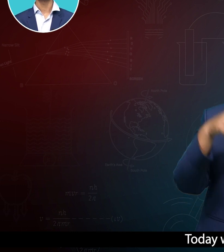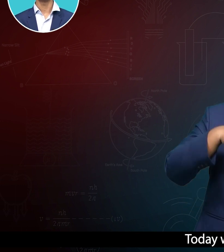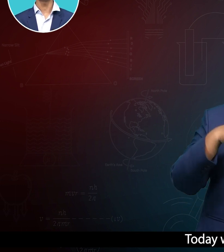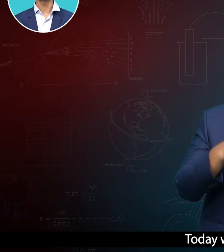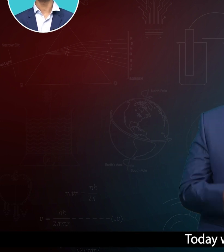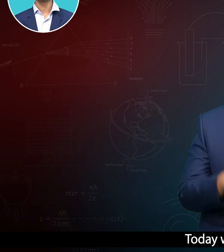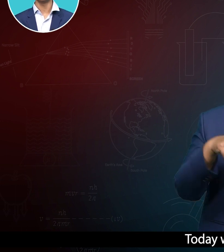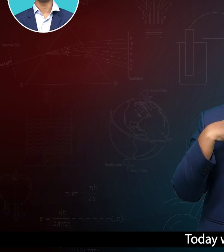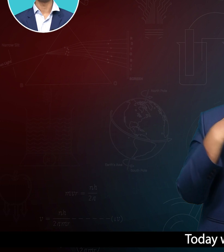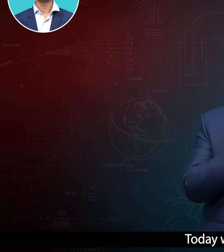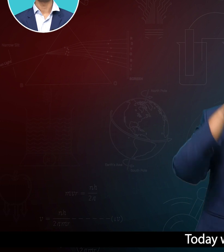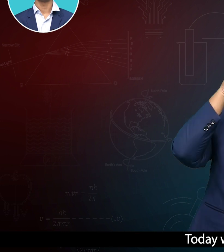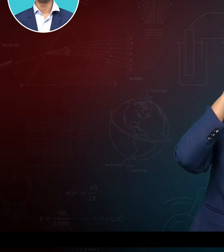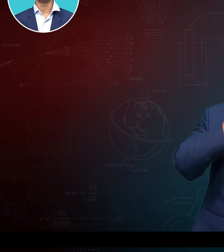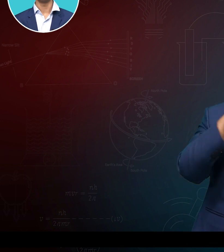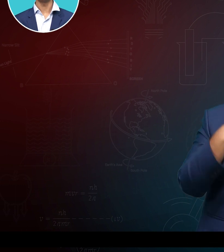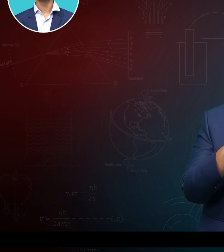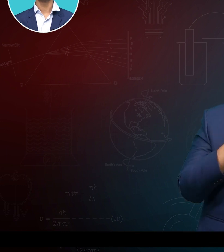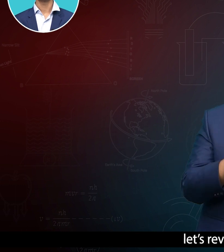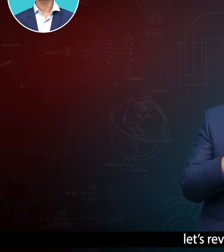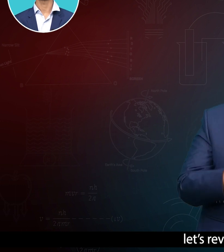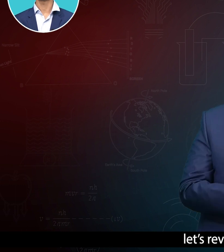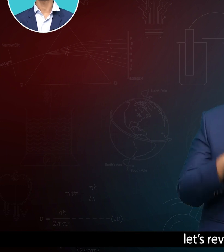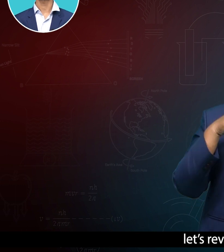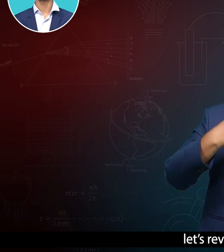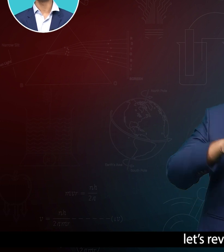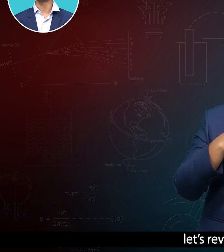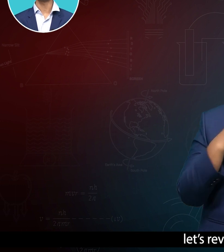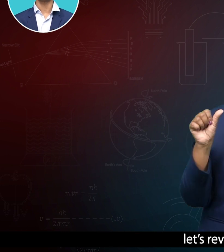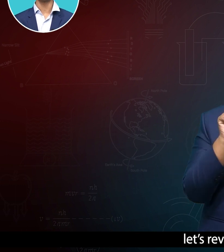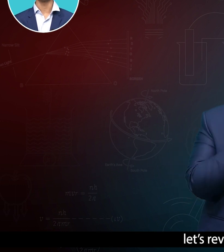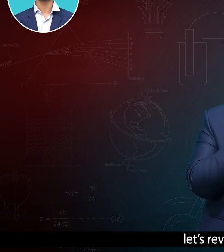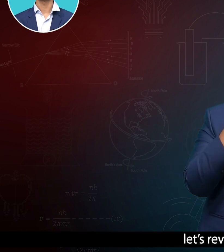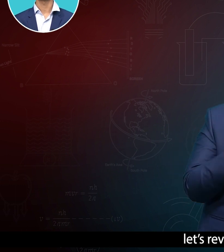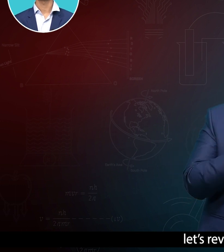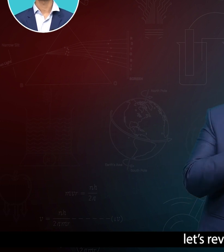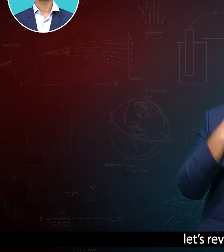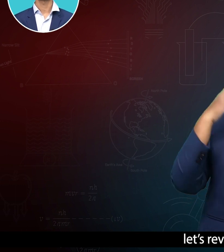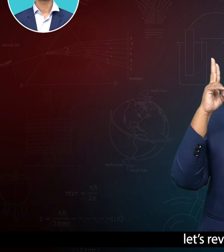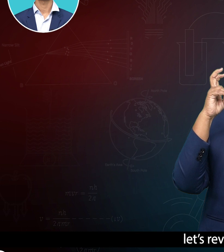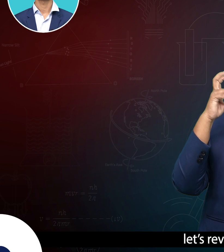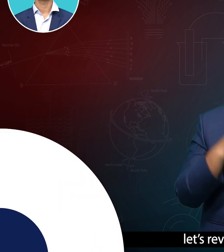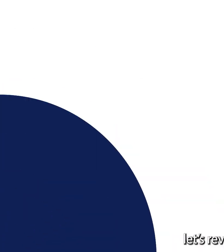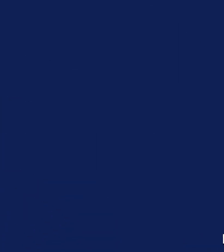Today, we'll learn about that. Before that, let's revise the previous topic.